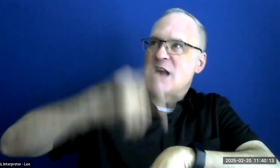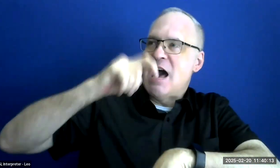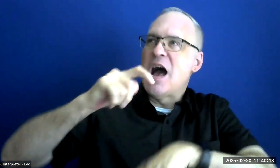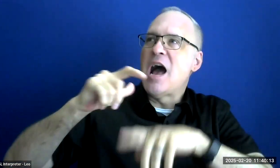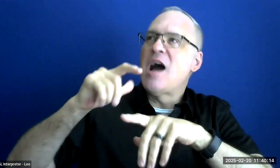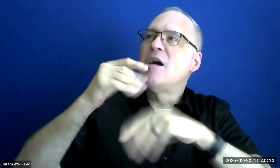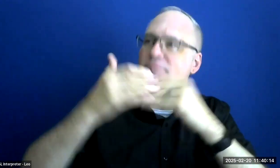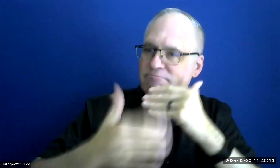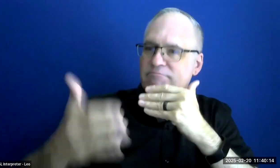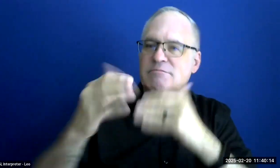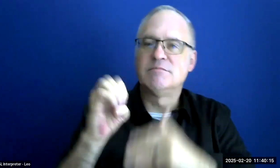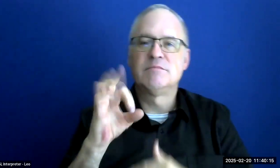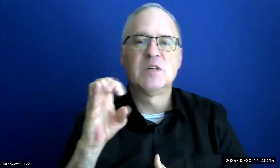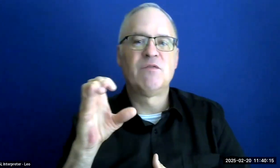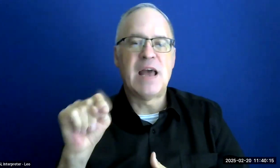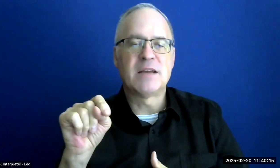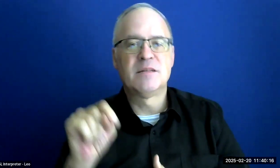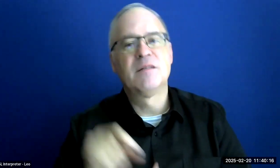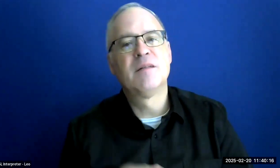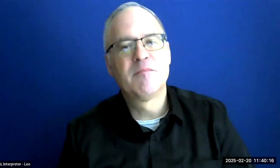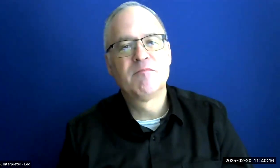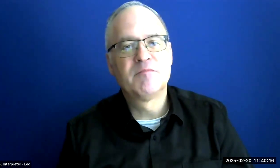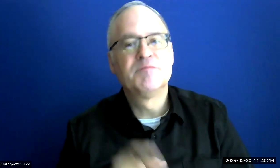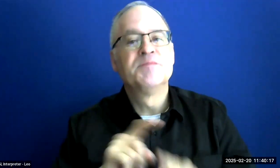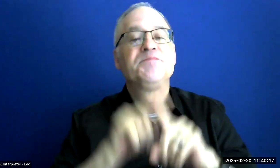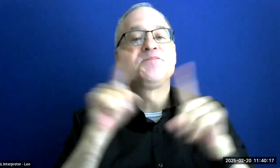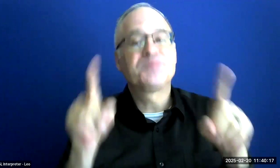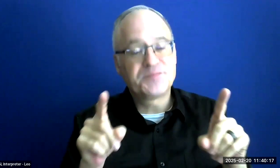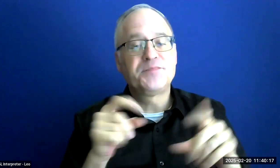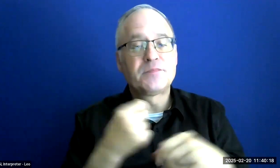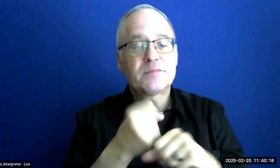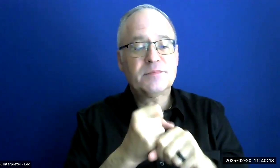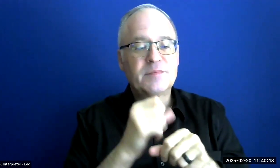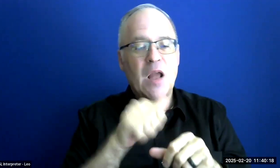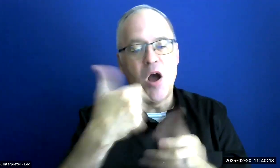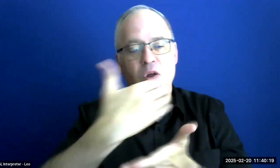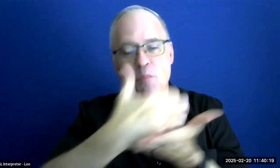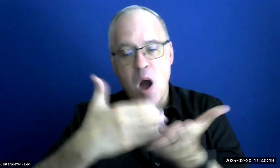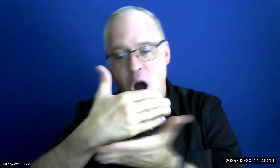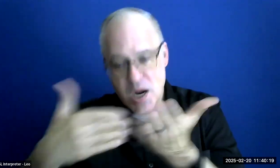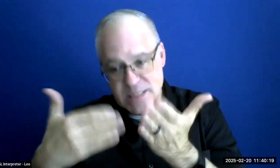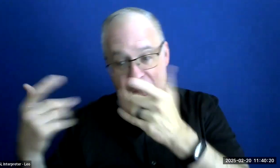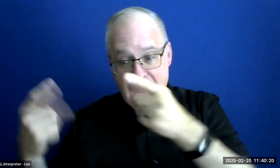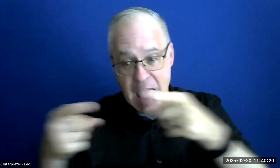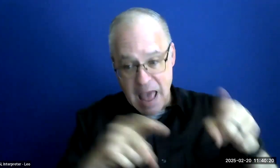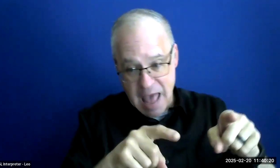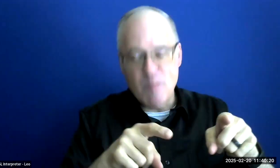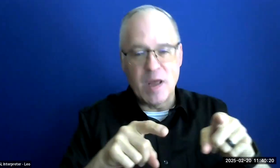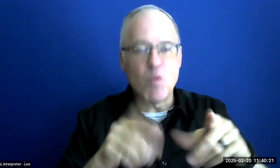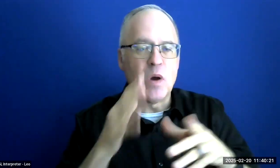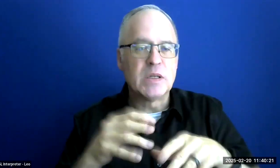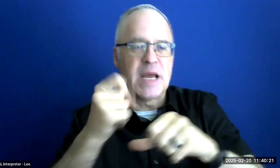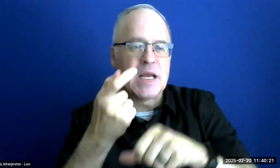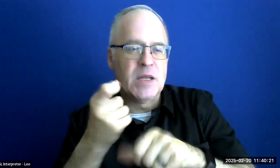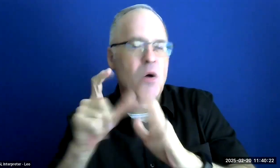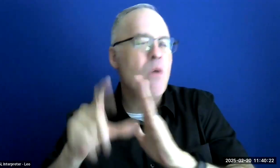But practically, making all those things happen is going to take a little while. So we're probably in